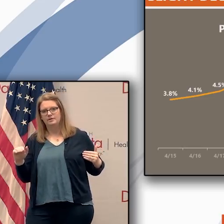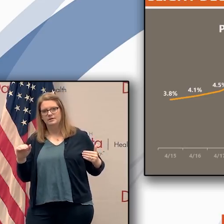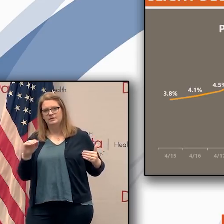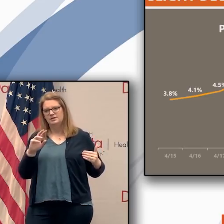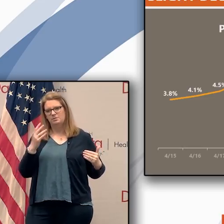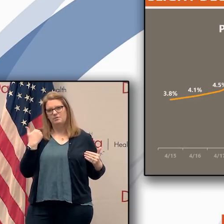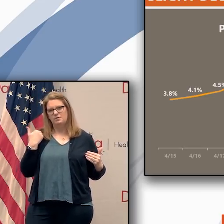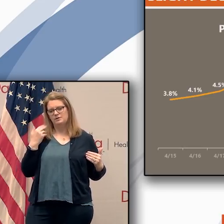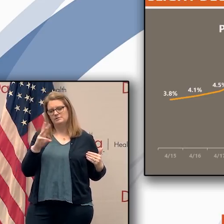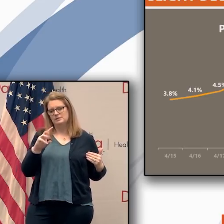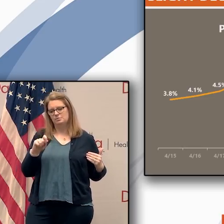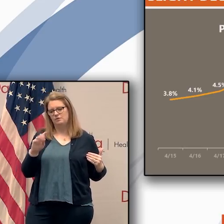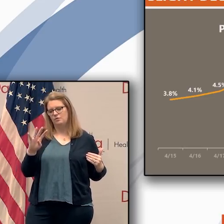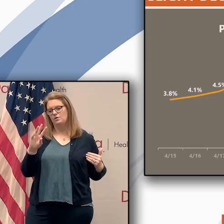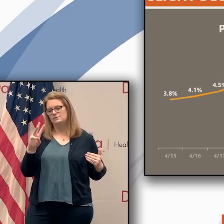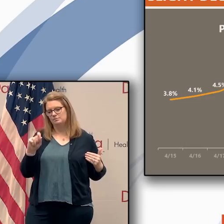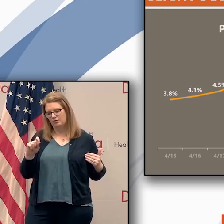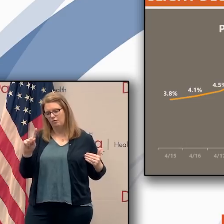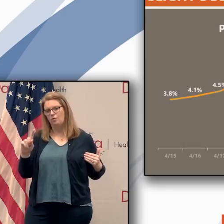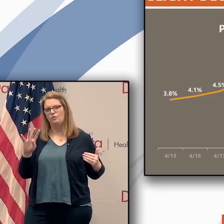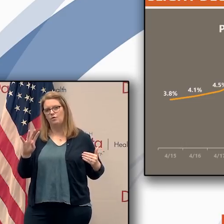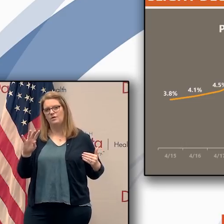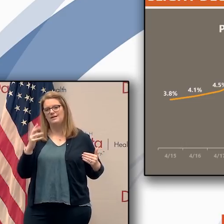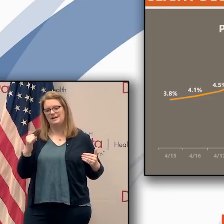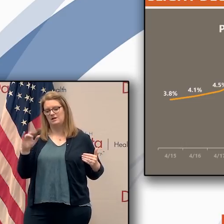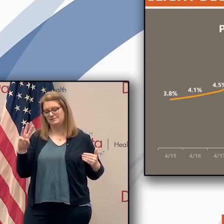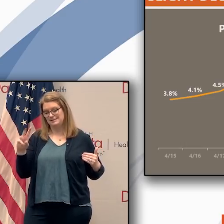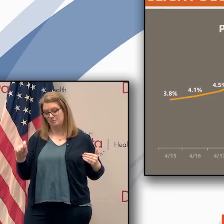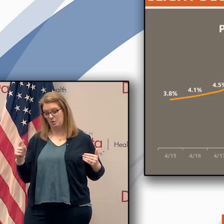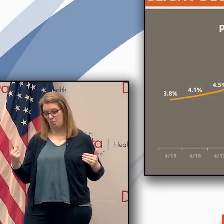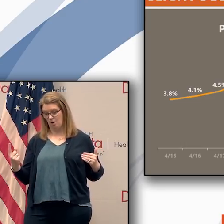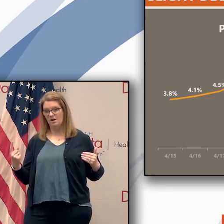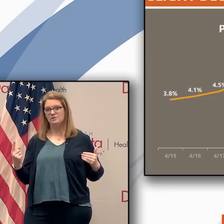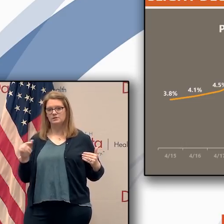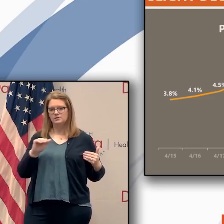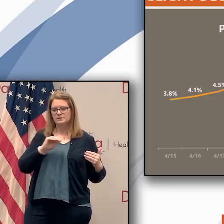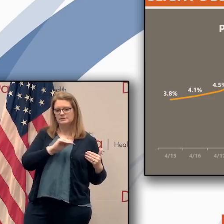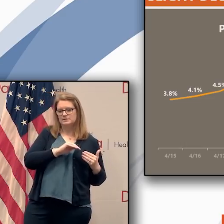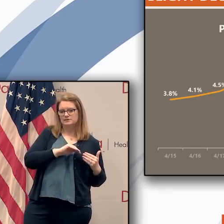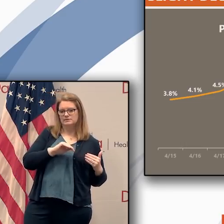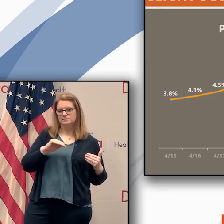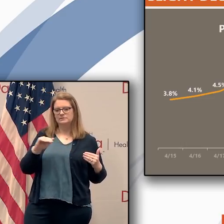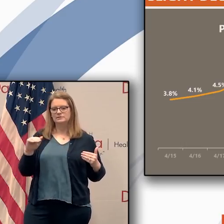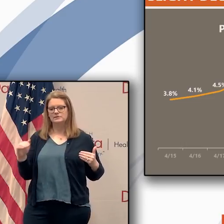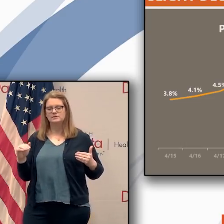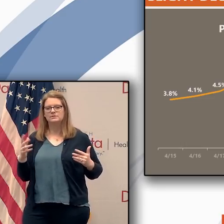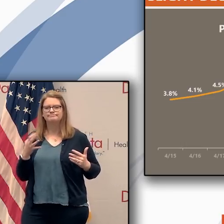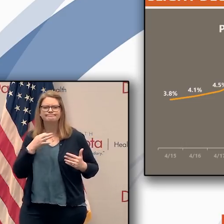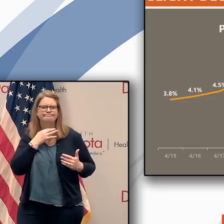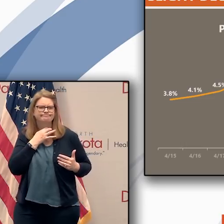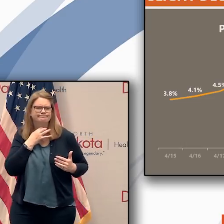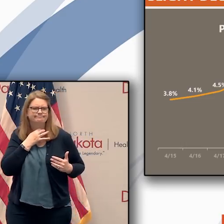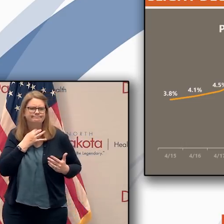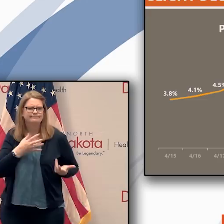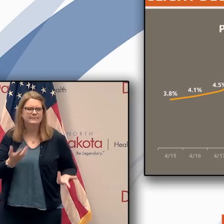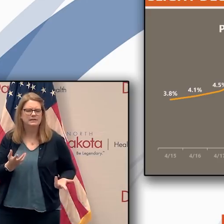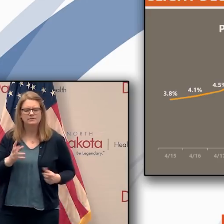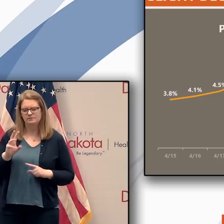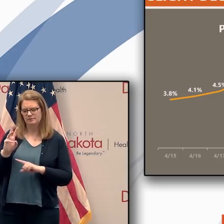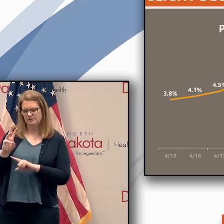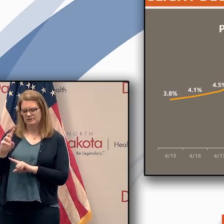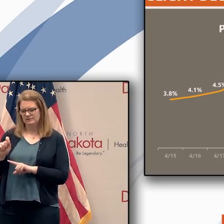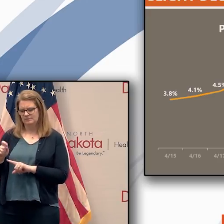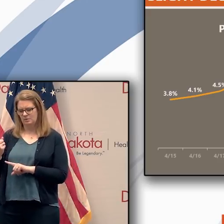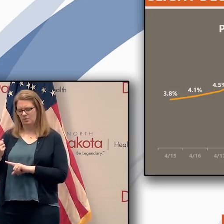6.4 down to 6.1, and again, some inquisitive minds have asked, how is the 6.1 different